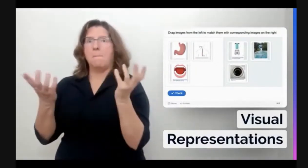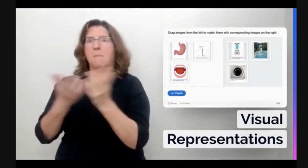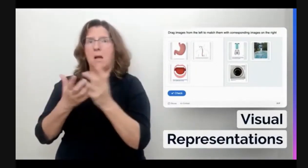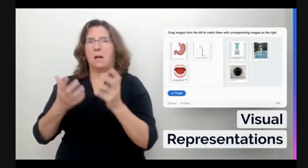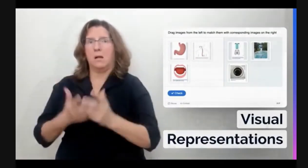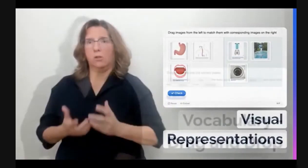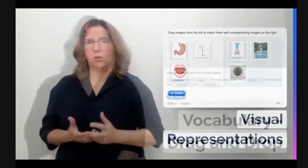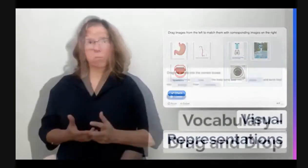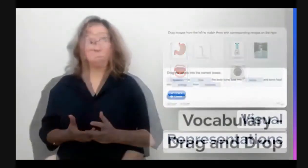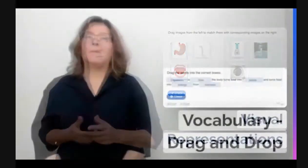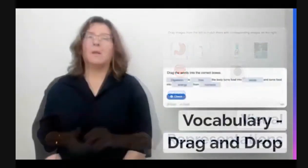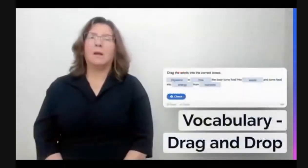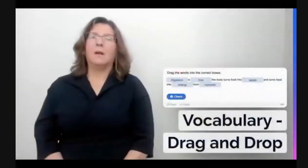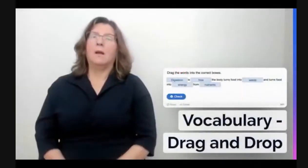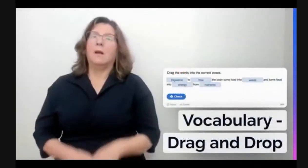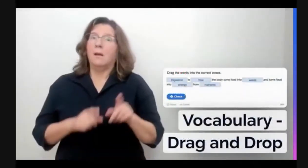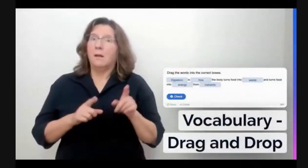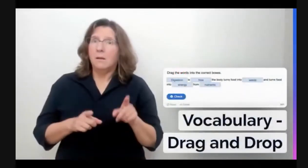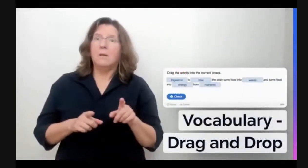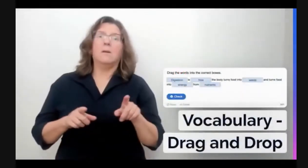equivalent analogies.